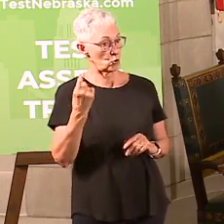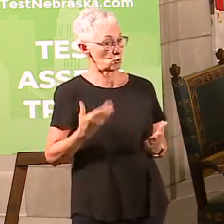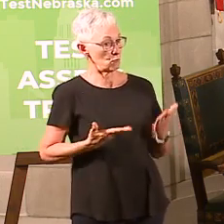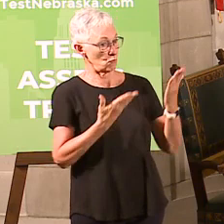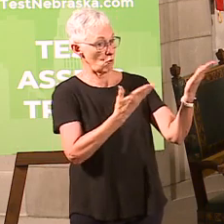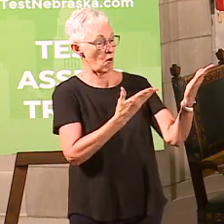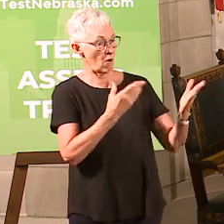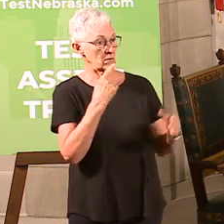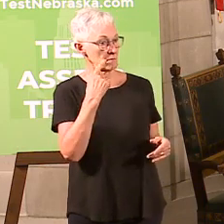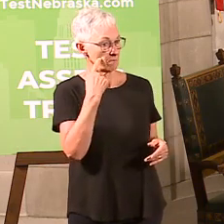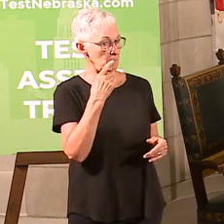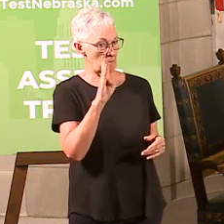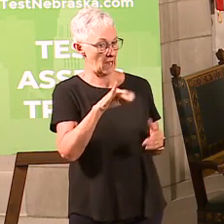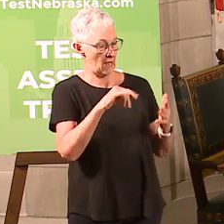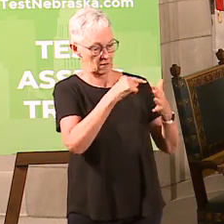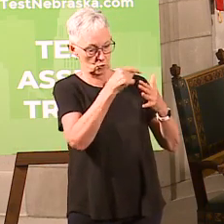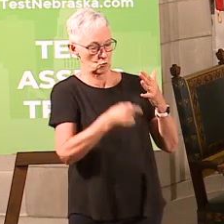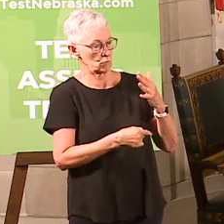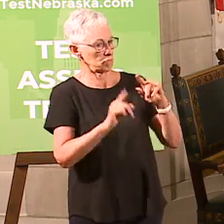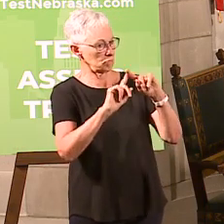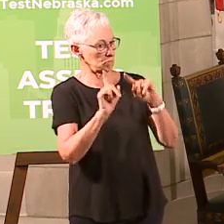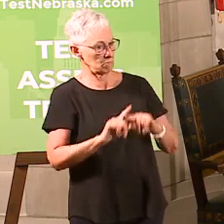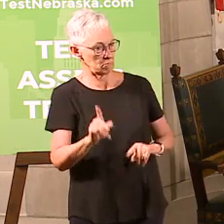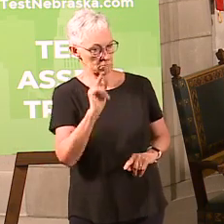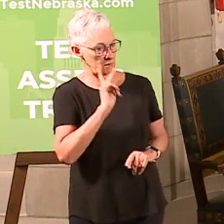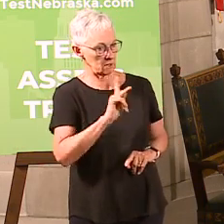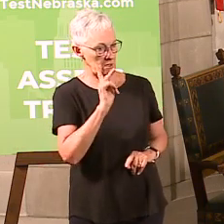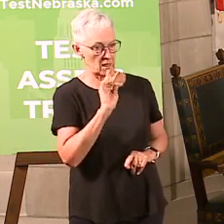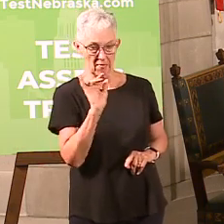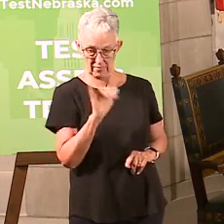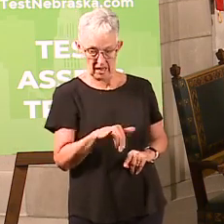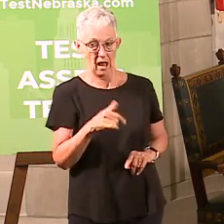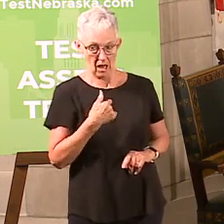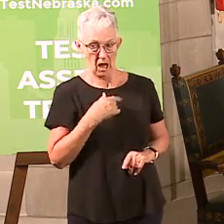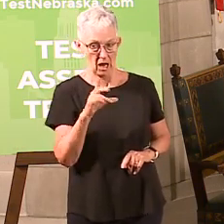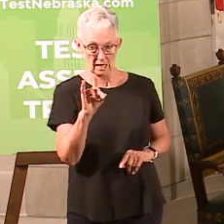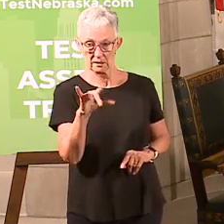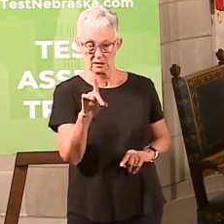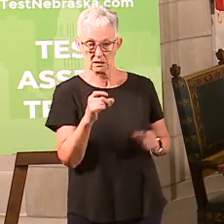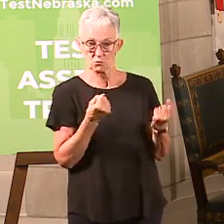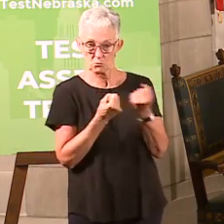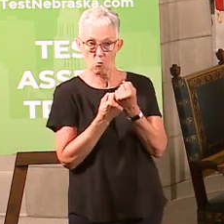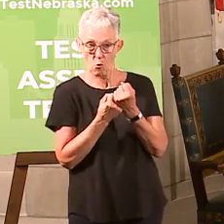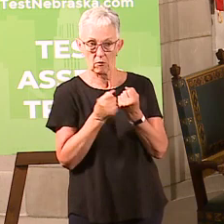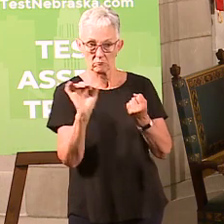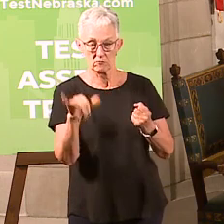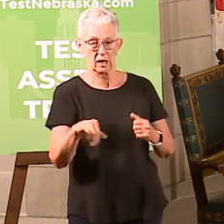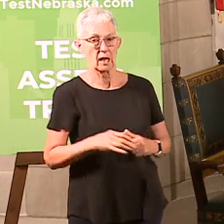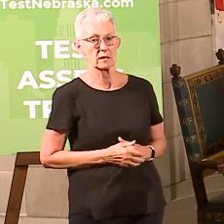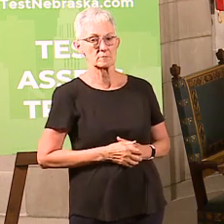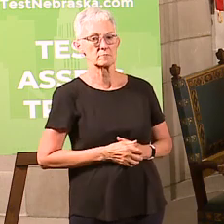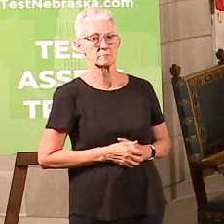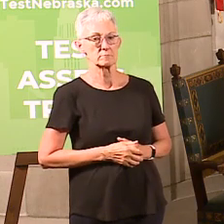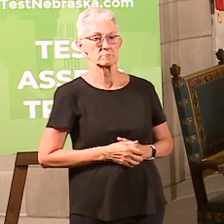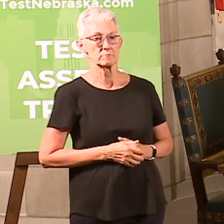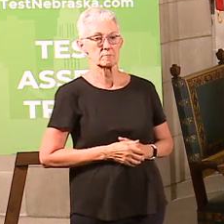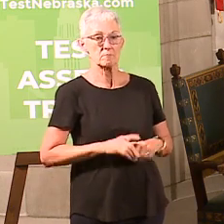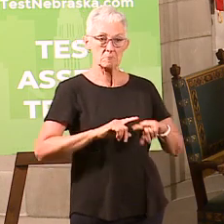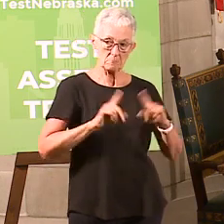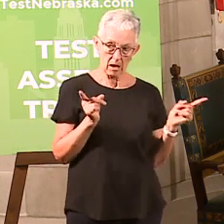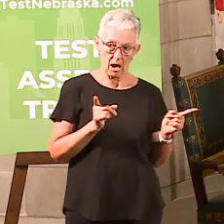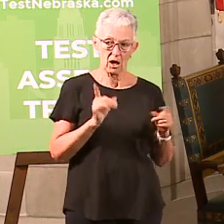the champion for it. So, this was something that I supported a while ago. Now, I think the other thing we got to guard against is